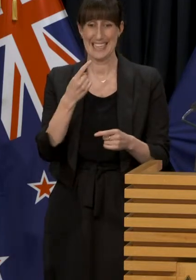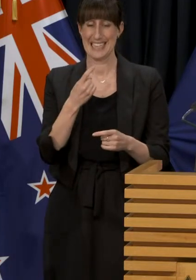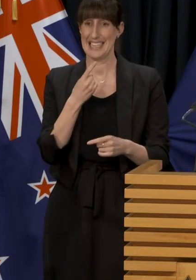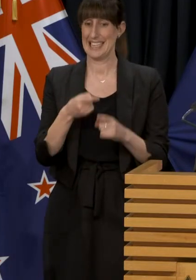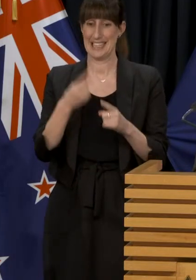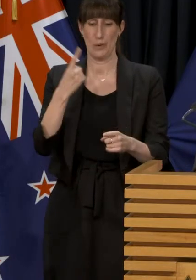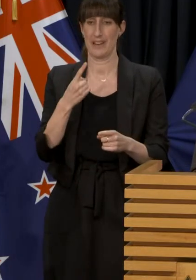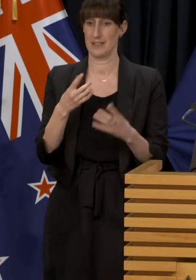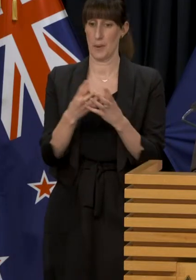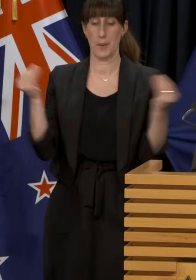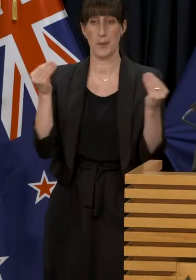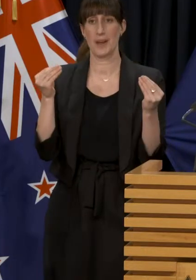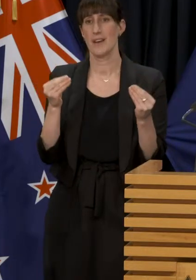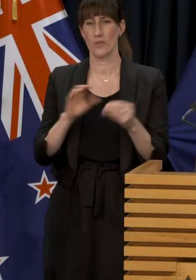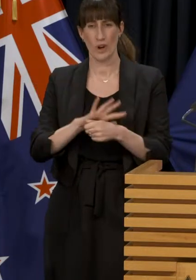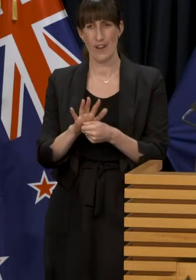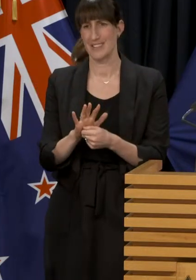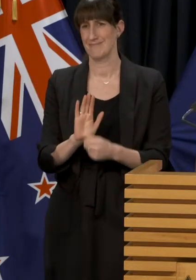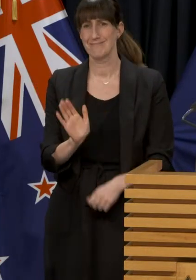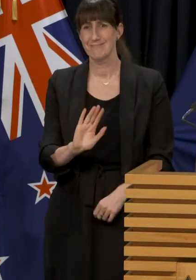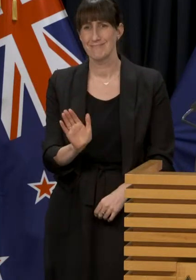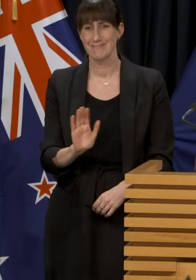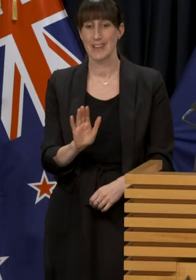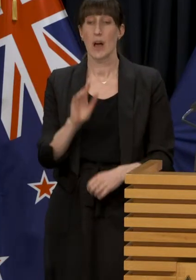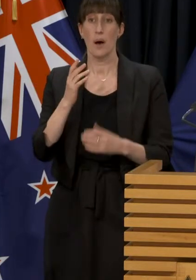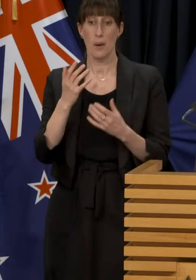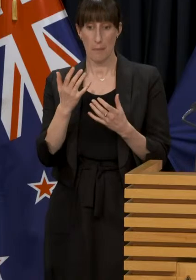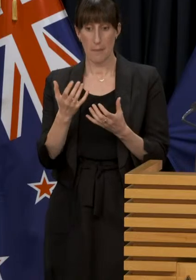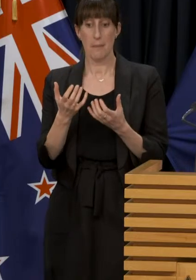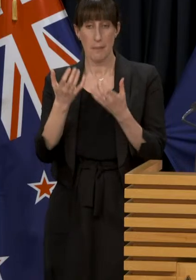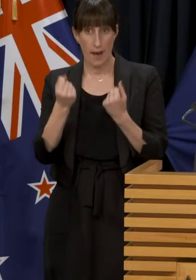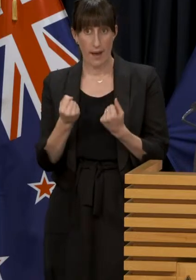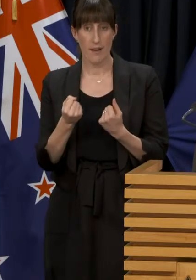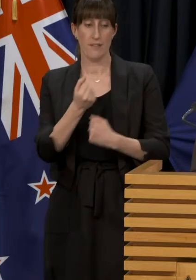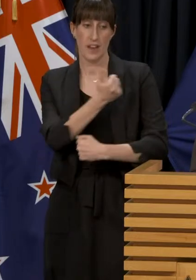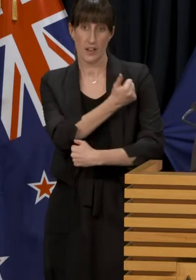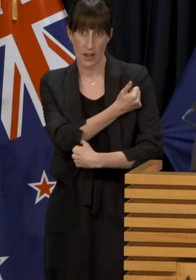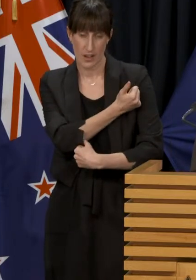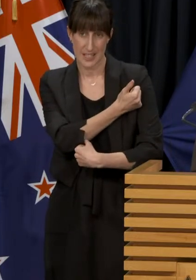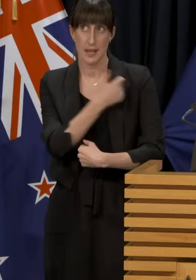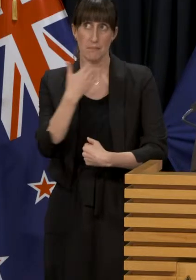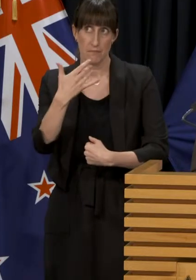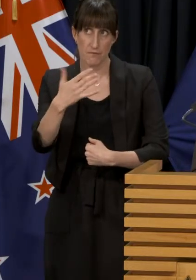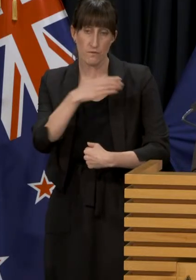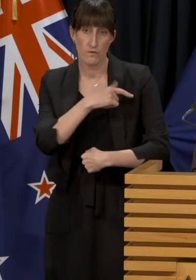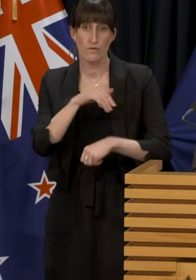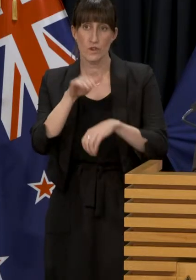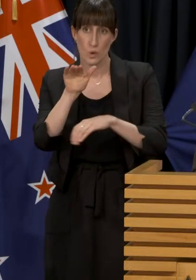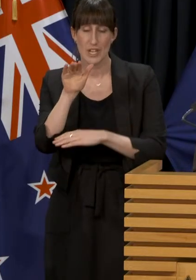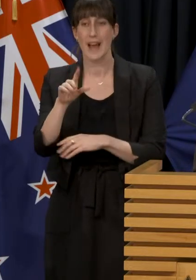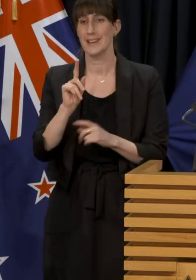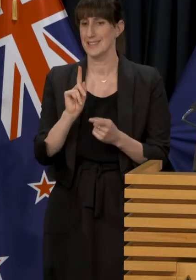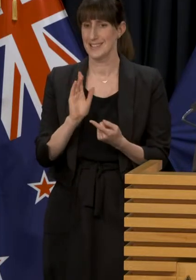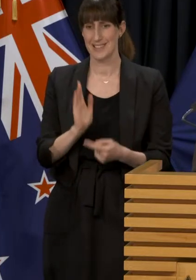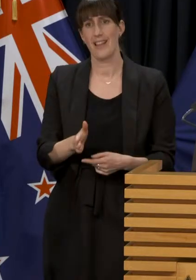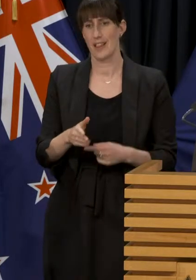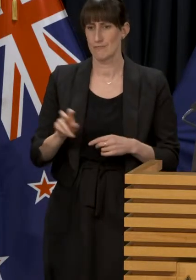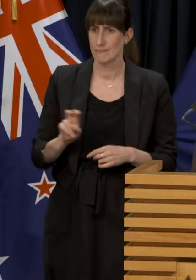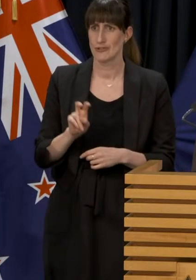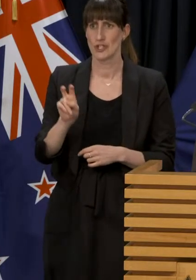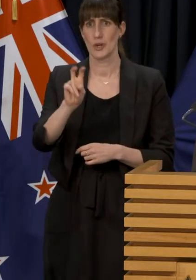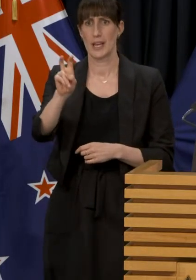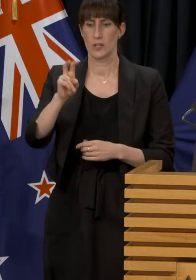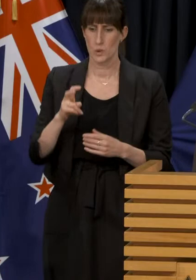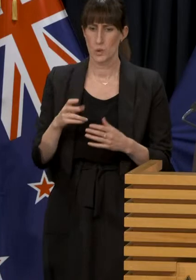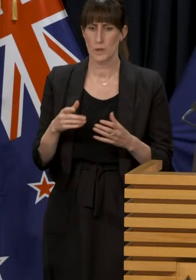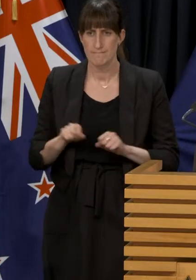have a vaccine, it will take time to manufacture and distribute that. The message from the WHO is very clear, and one